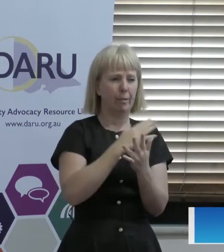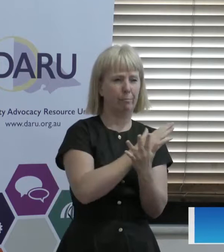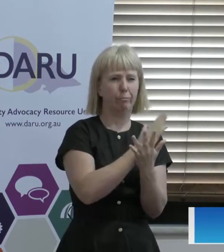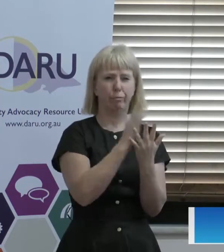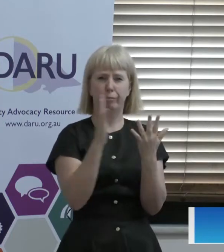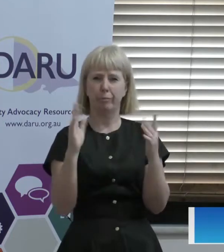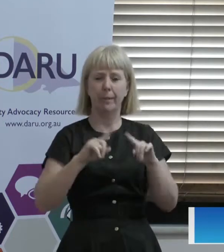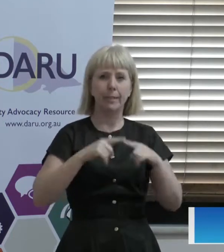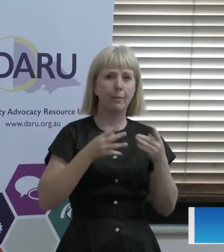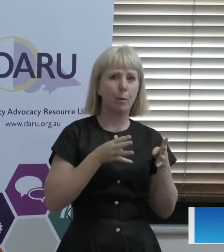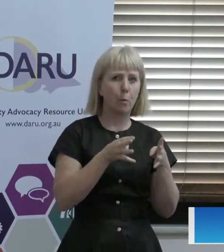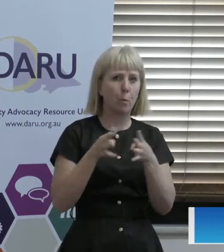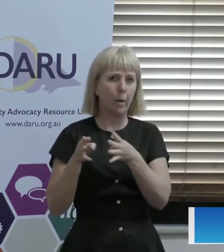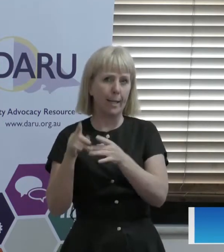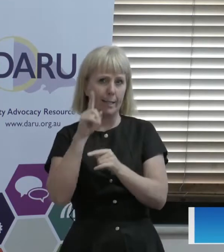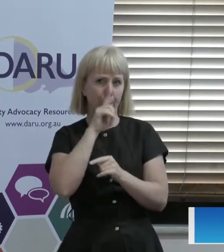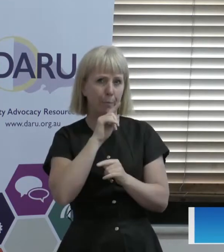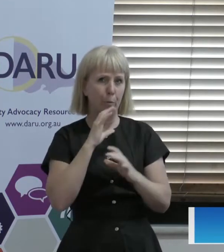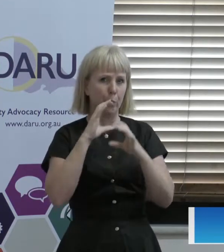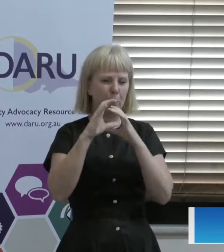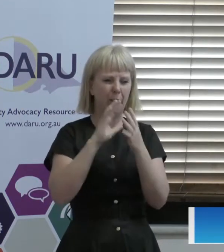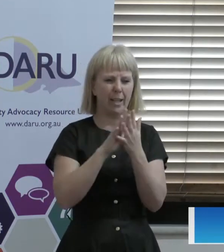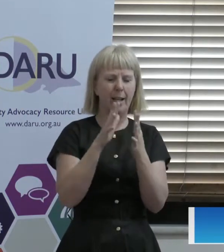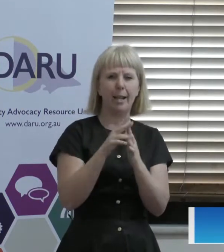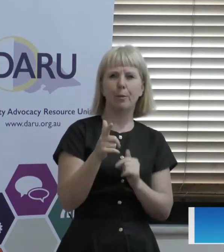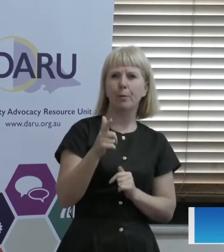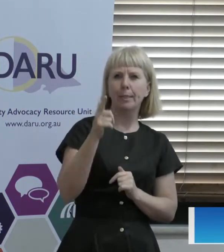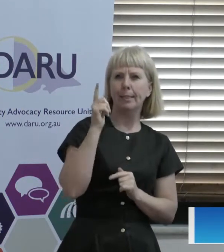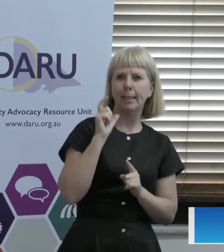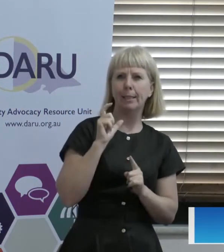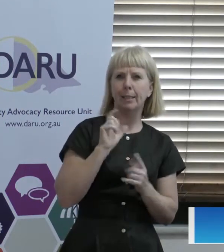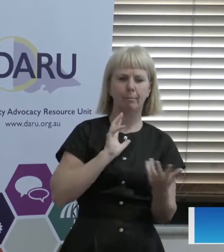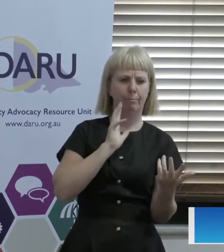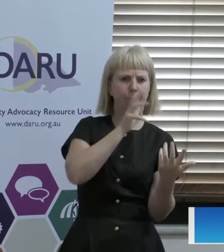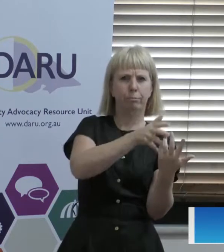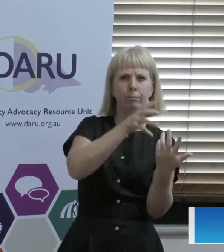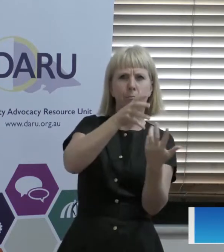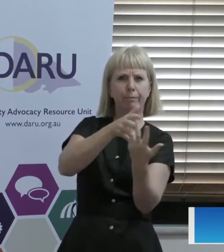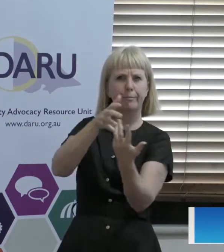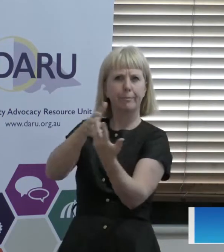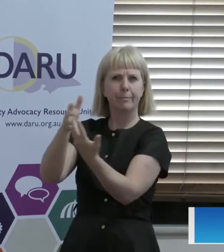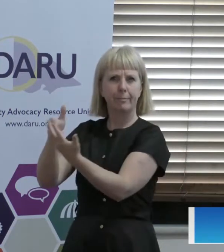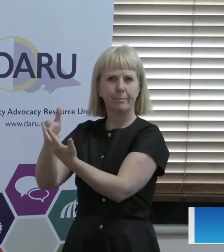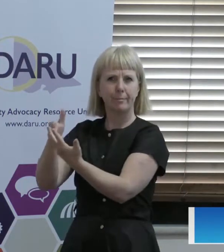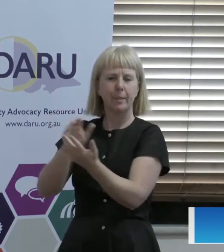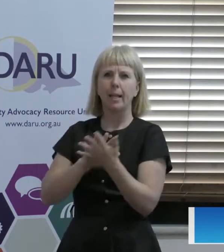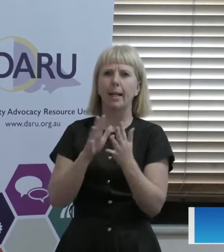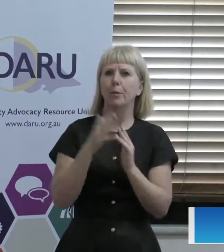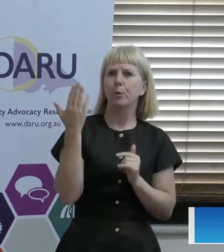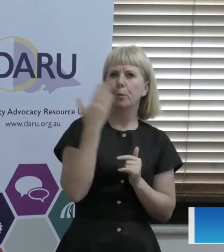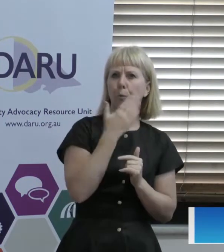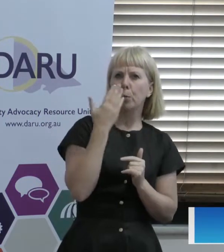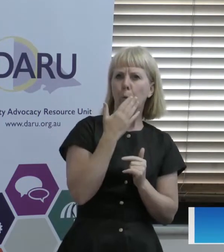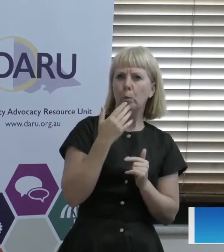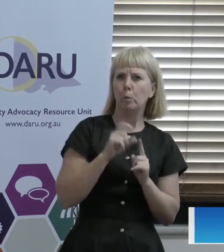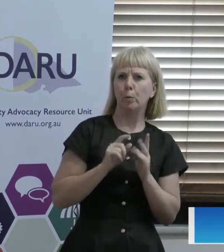ways, how do teachers do that? or address that issue, and schools address that issue. We know